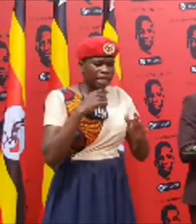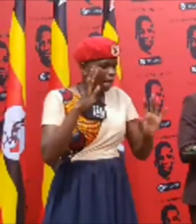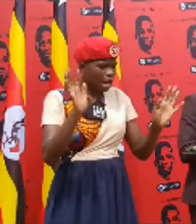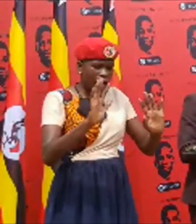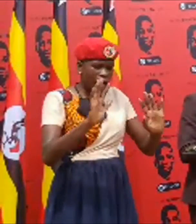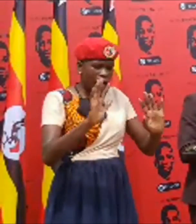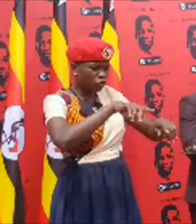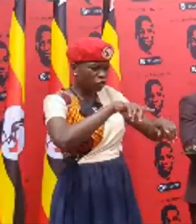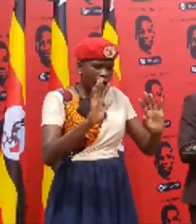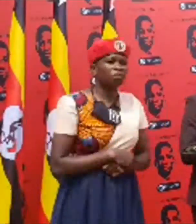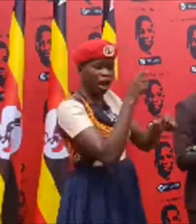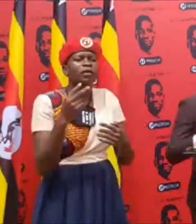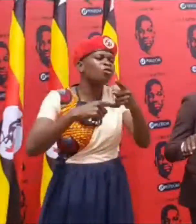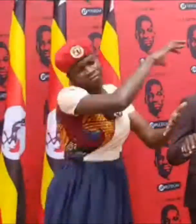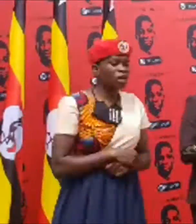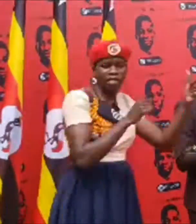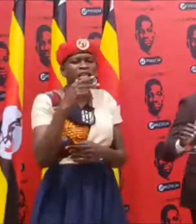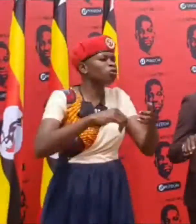ogw'ekyuma